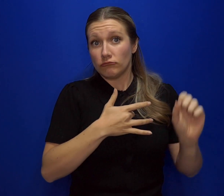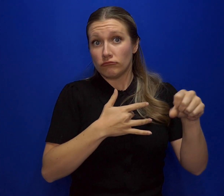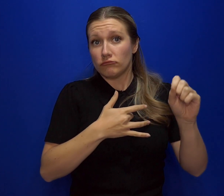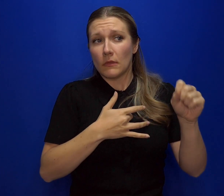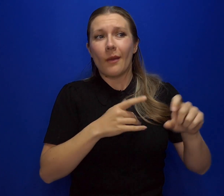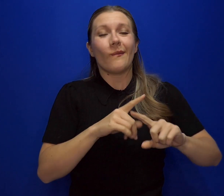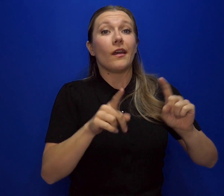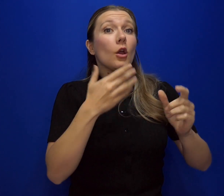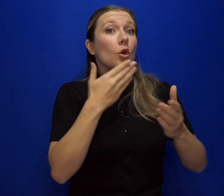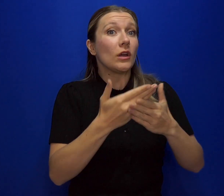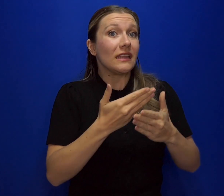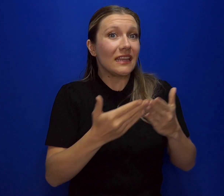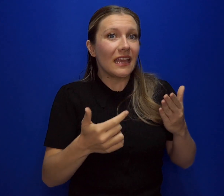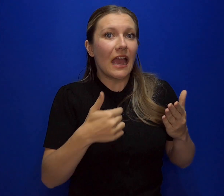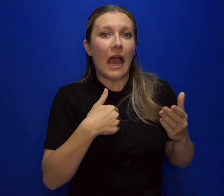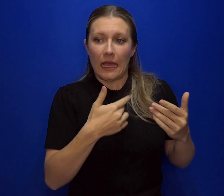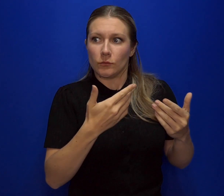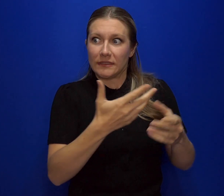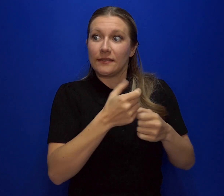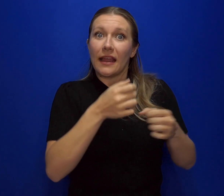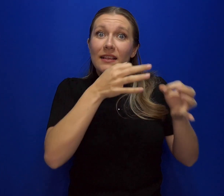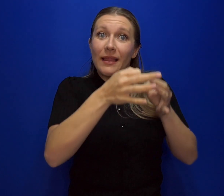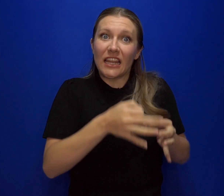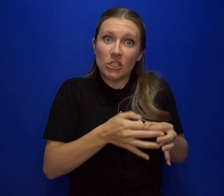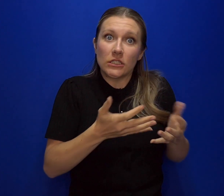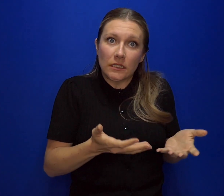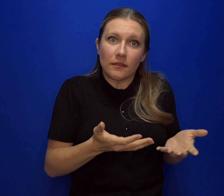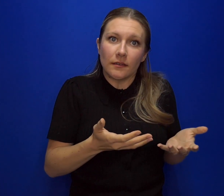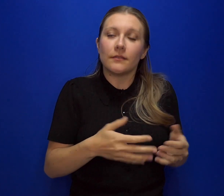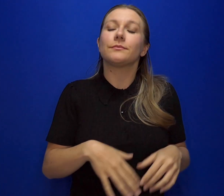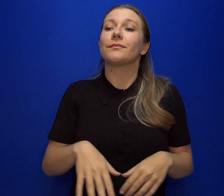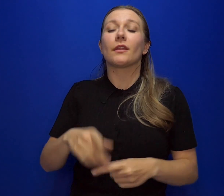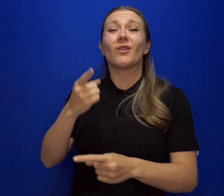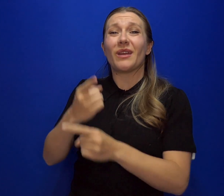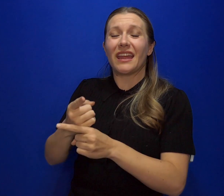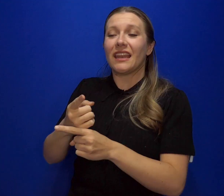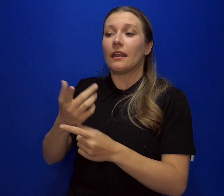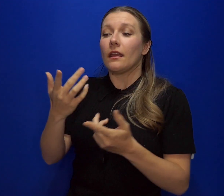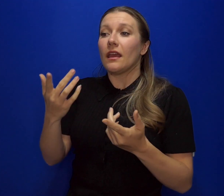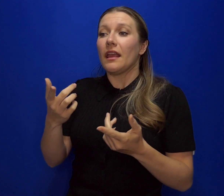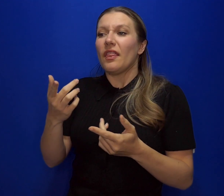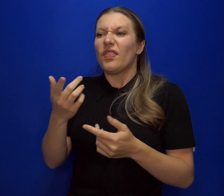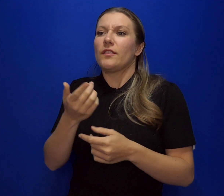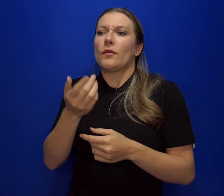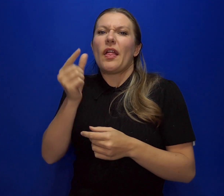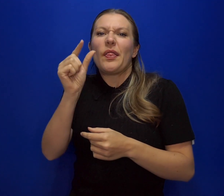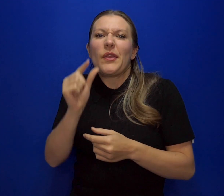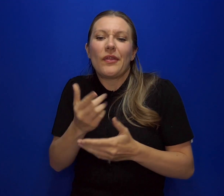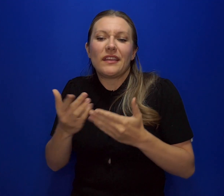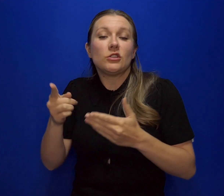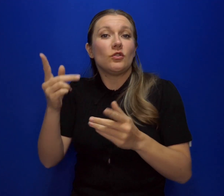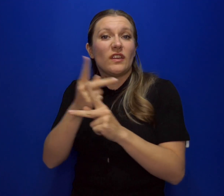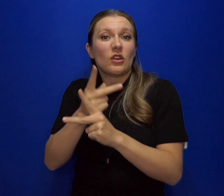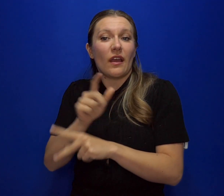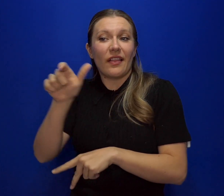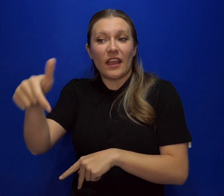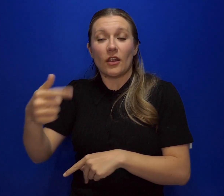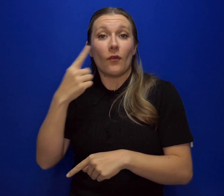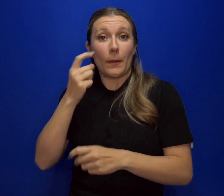felt. But the good thing was that I got explanation. Yeah. Right. And for the little things that you end up figuring out on your own, like for a lot of people,